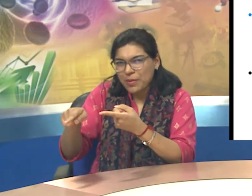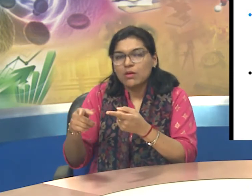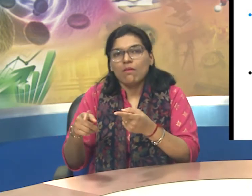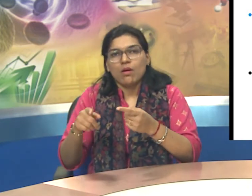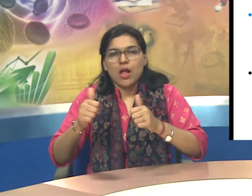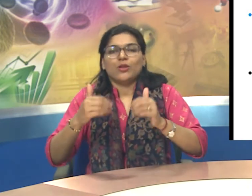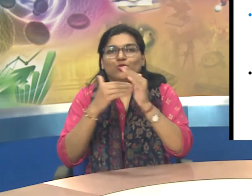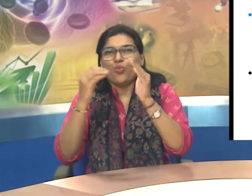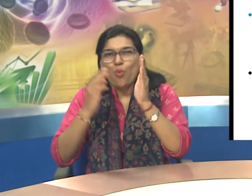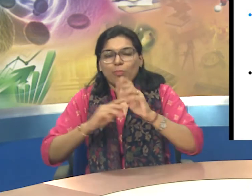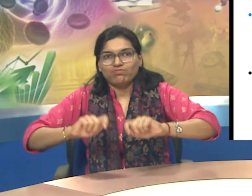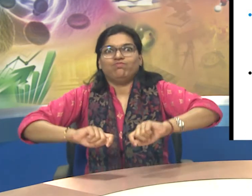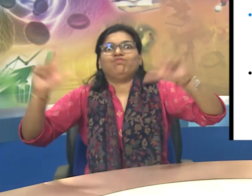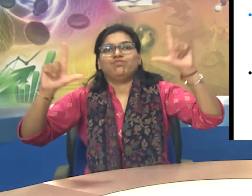in front of